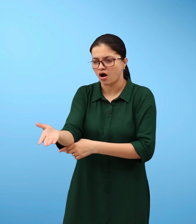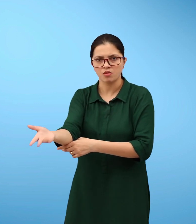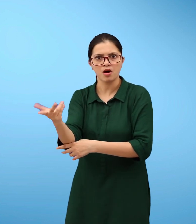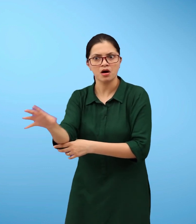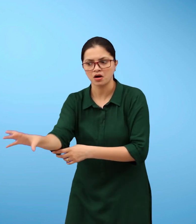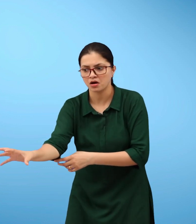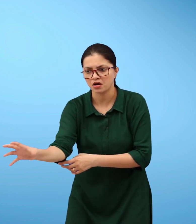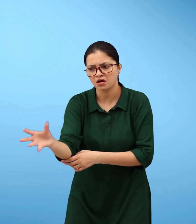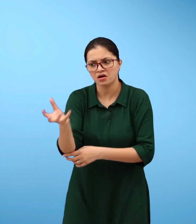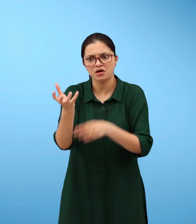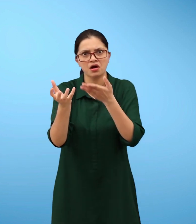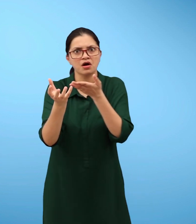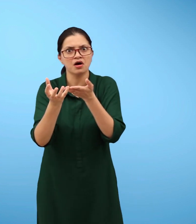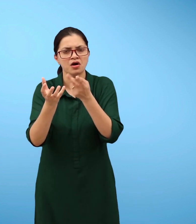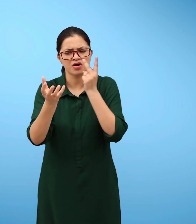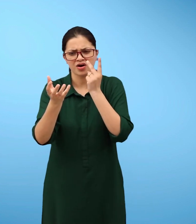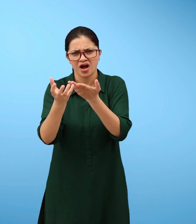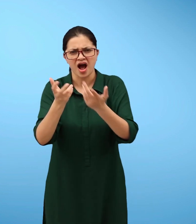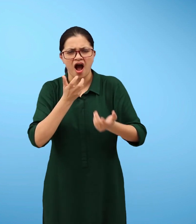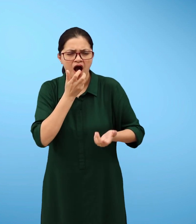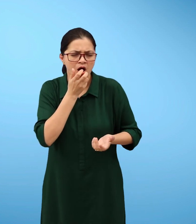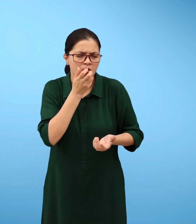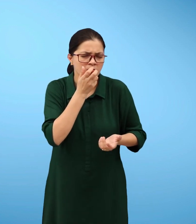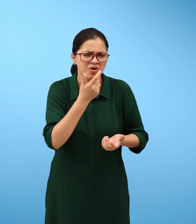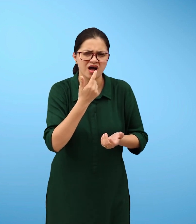and was amazed when he tasted it.